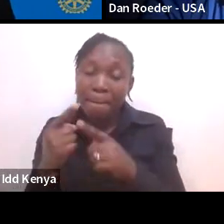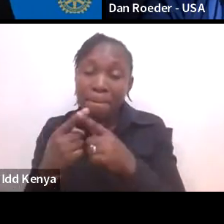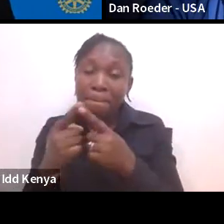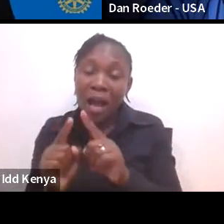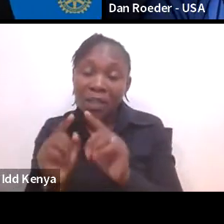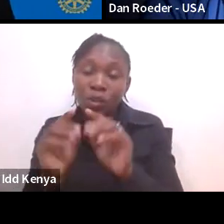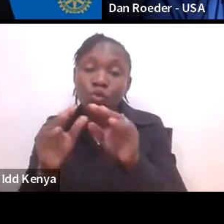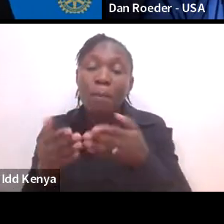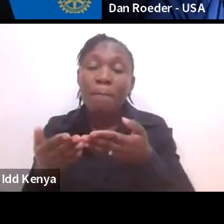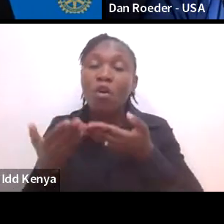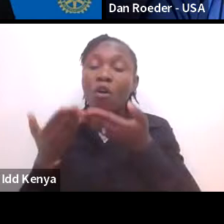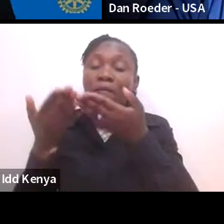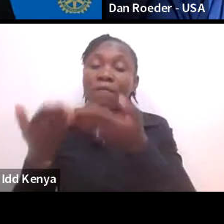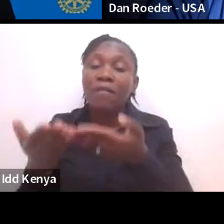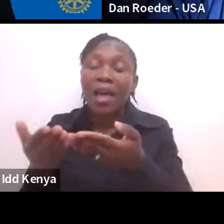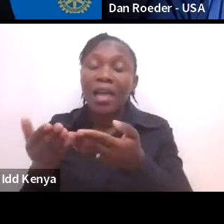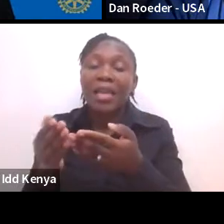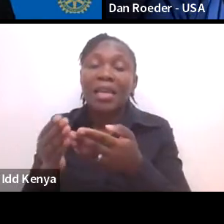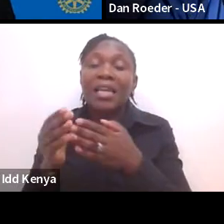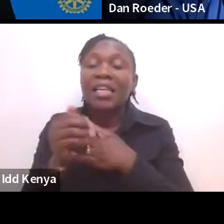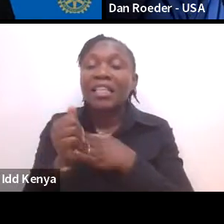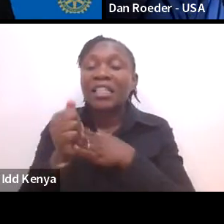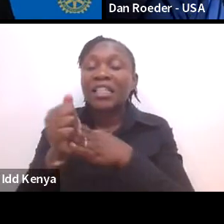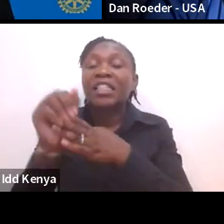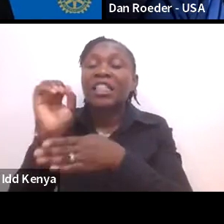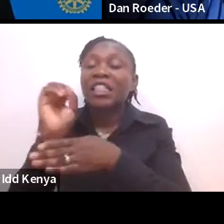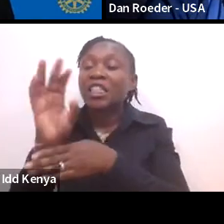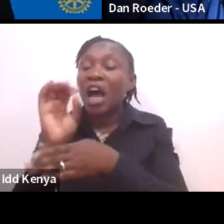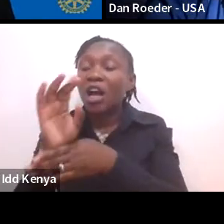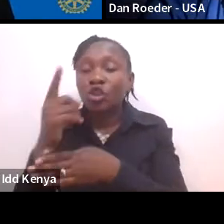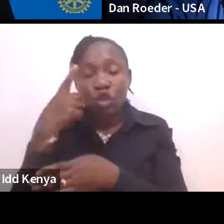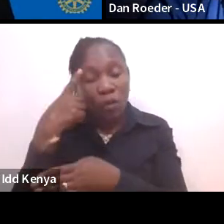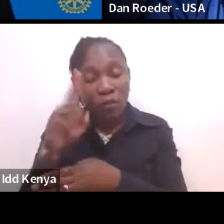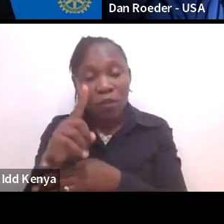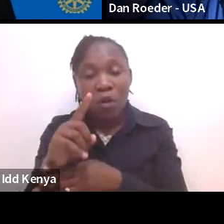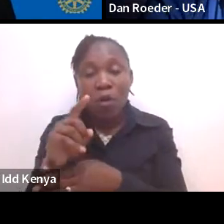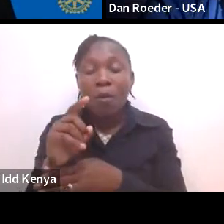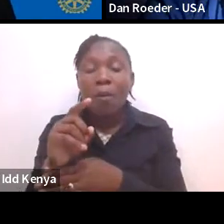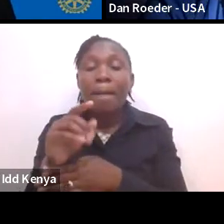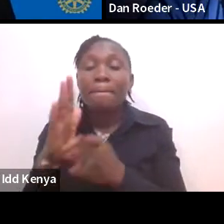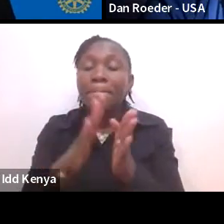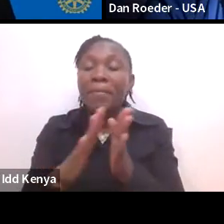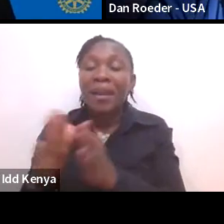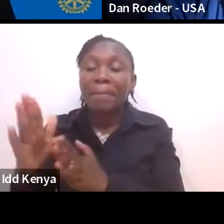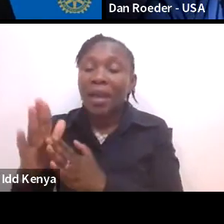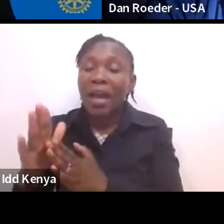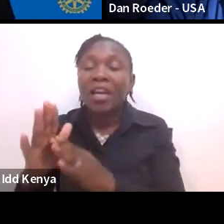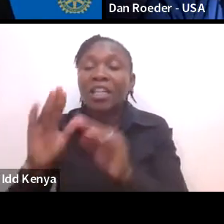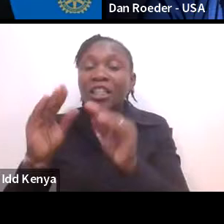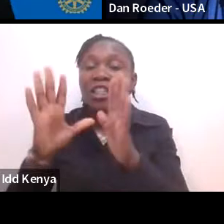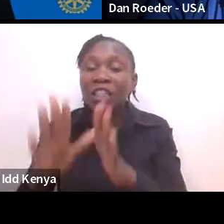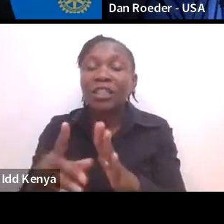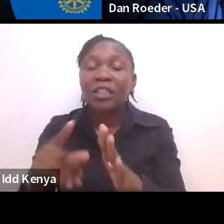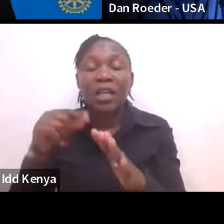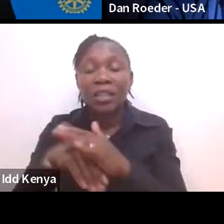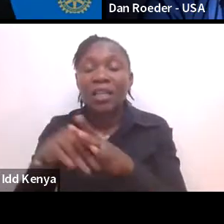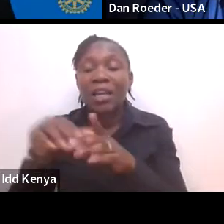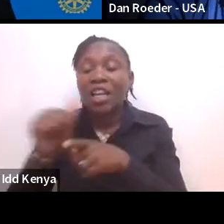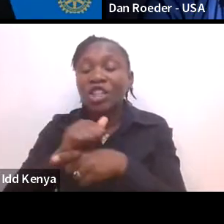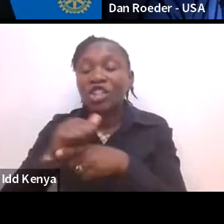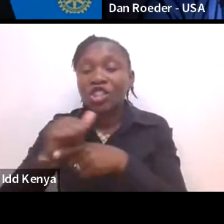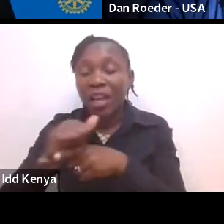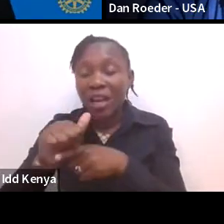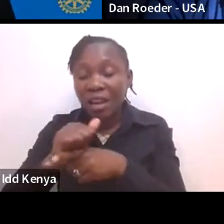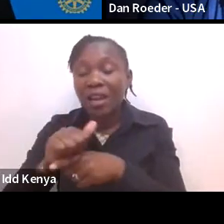provide instruction, to provide preparation for teachers who also, are trained in disabilities, so